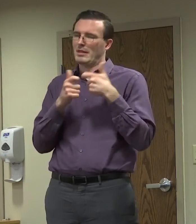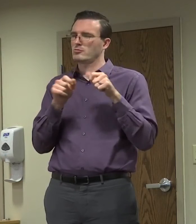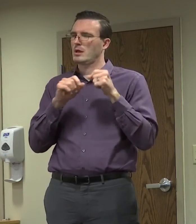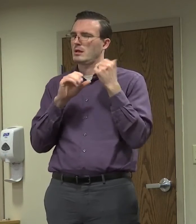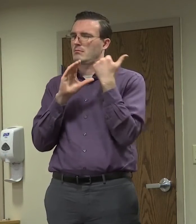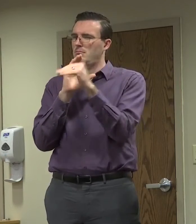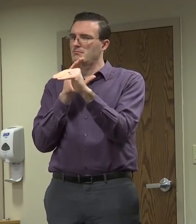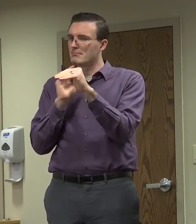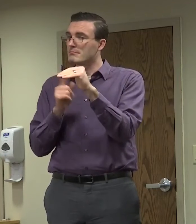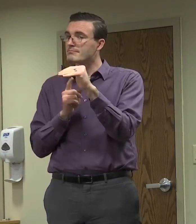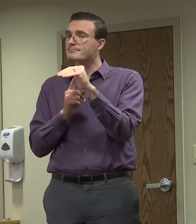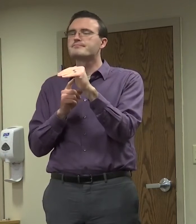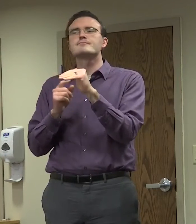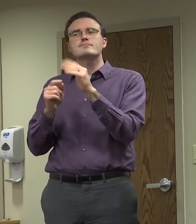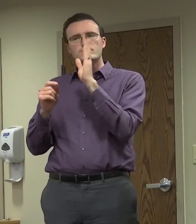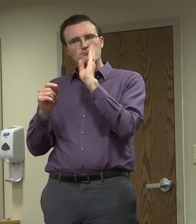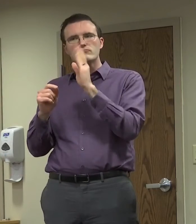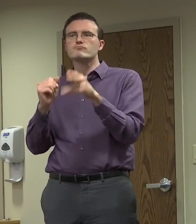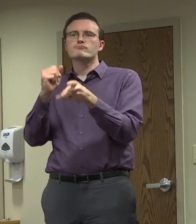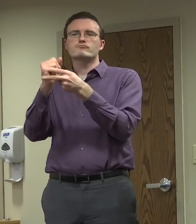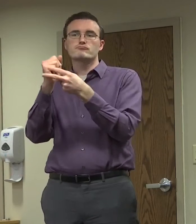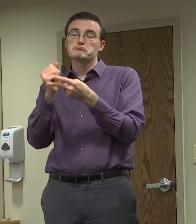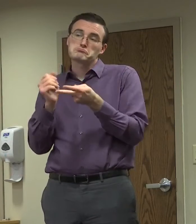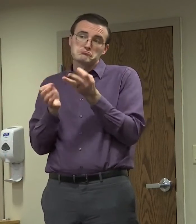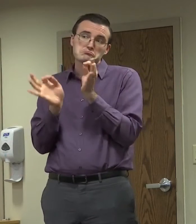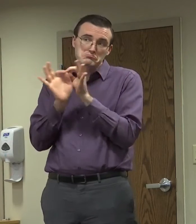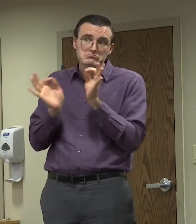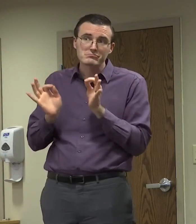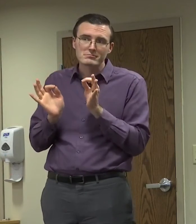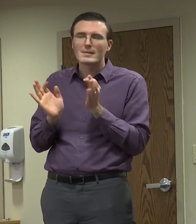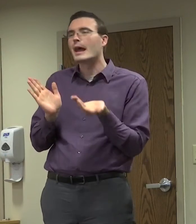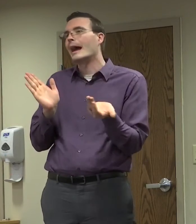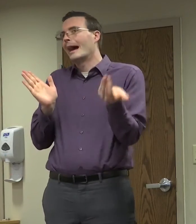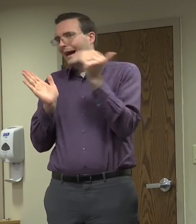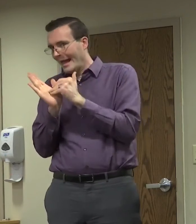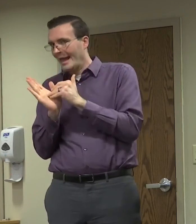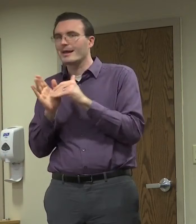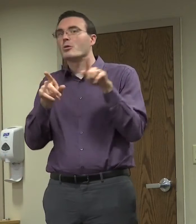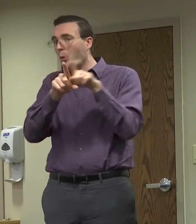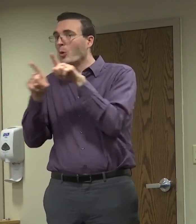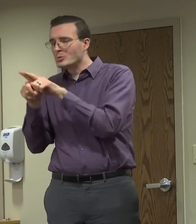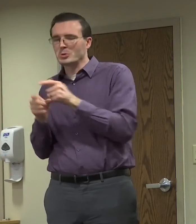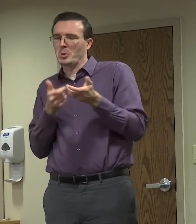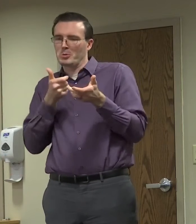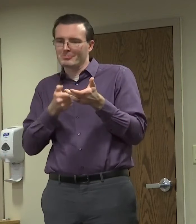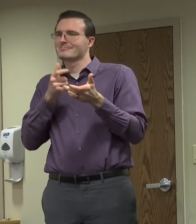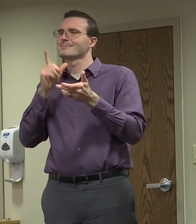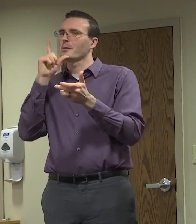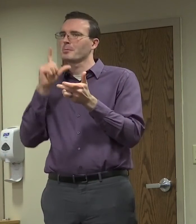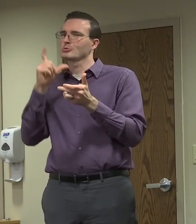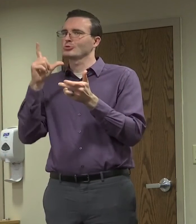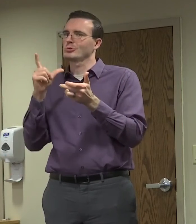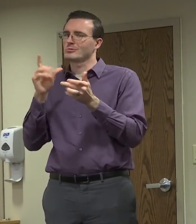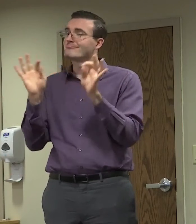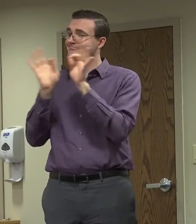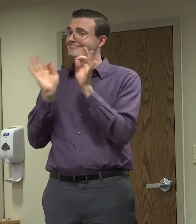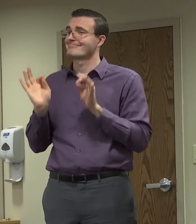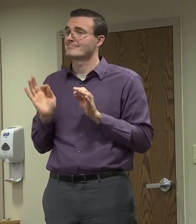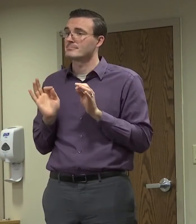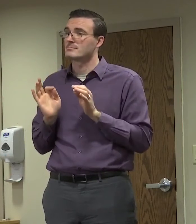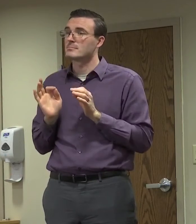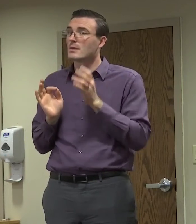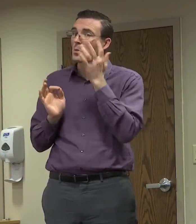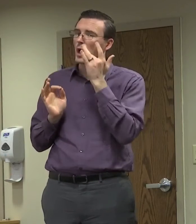electronic passport that will store it for you, but also, again, take a picture of it. But try to remember that these are things that we cannot